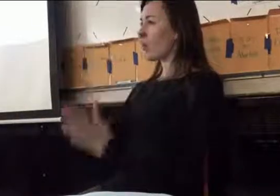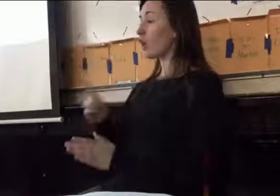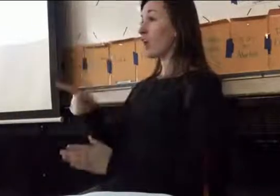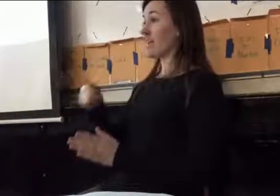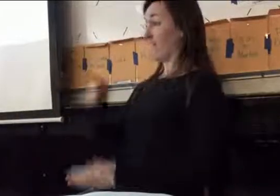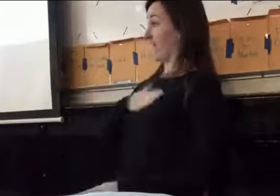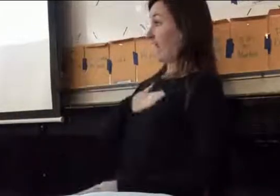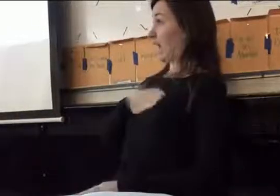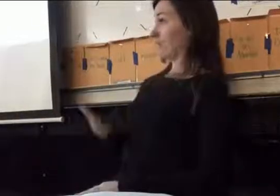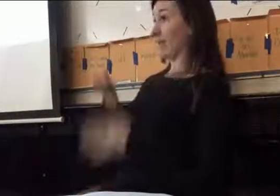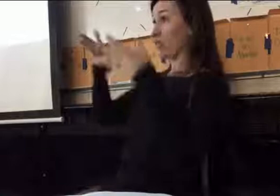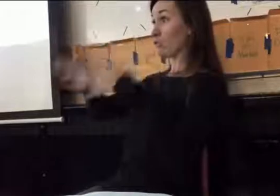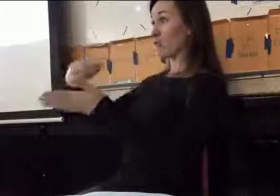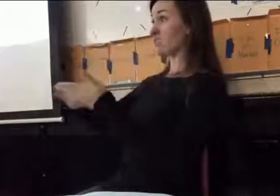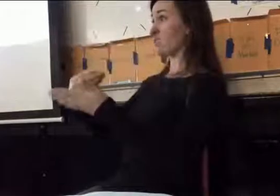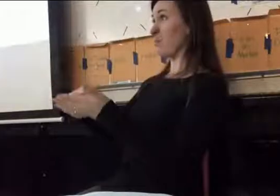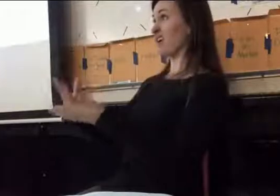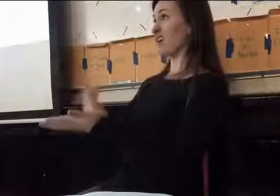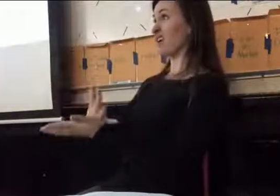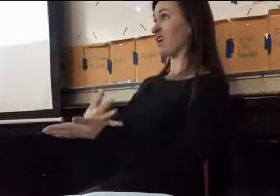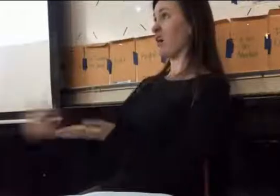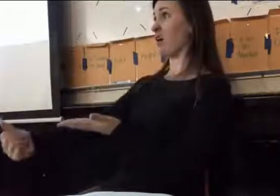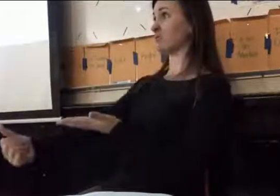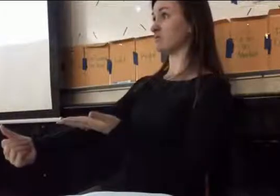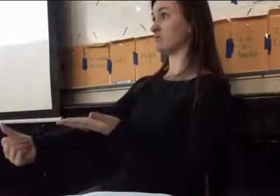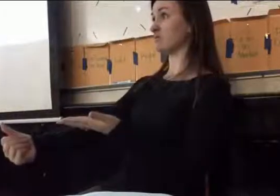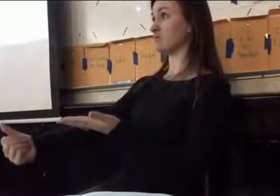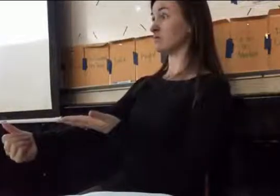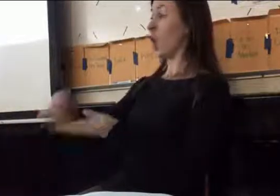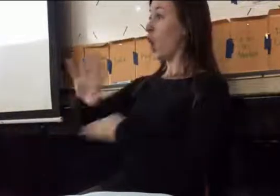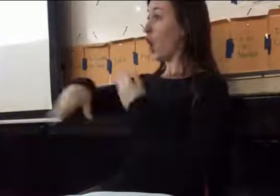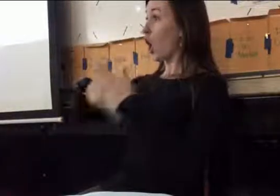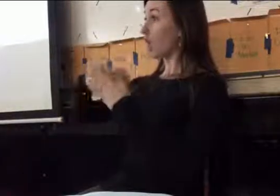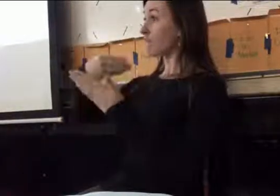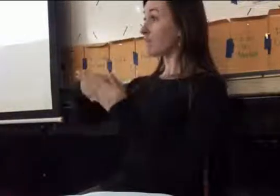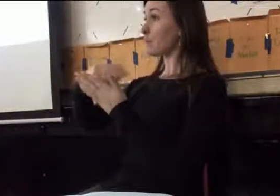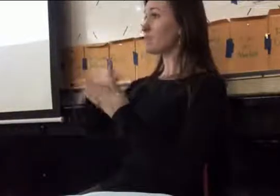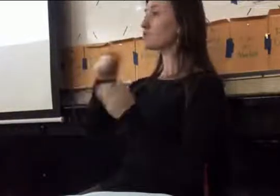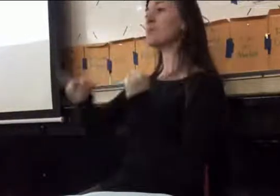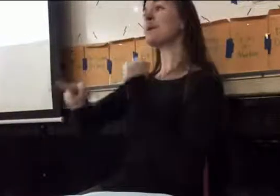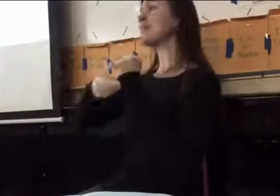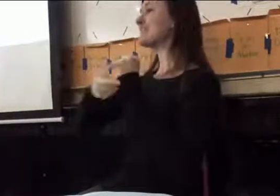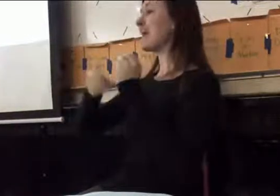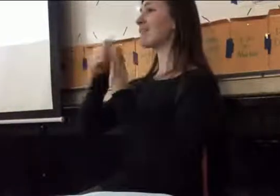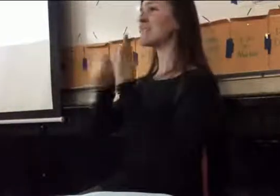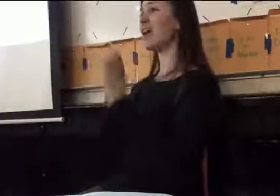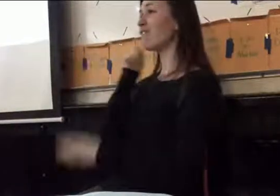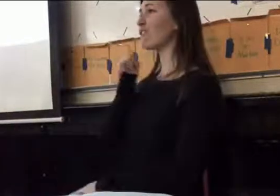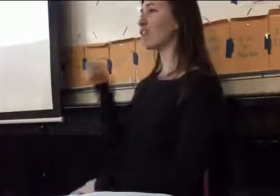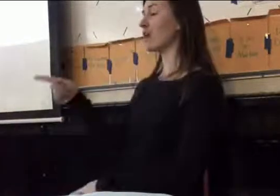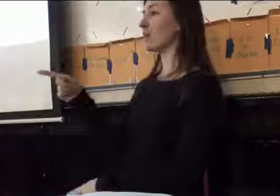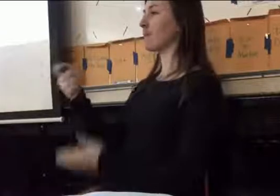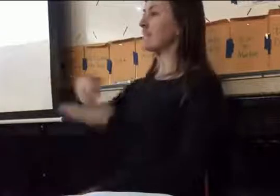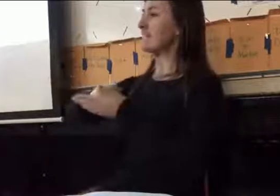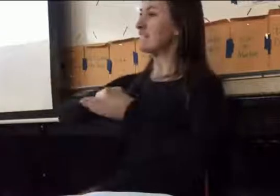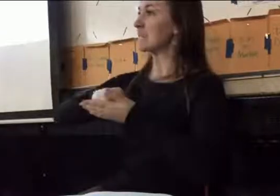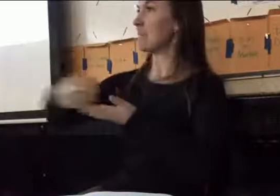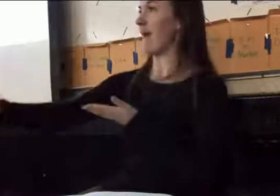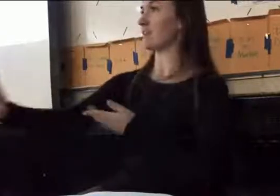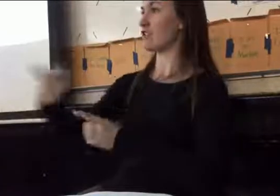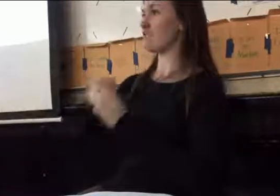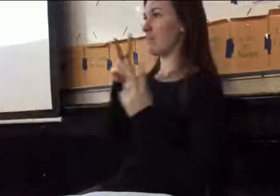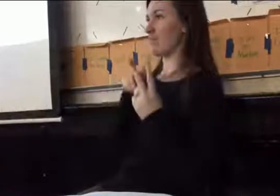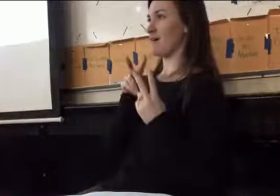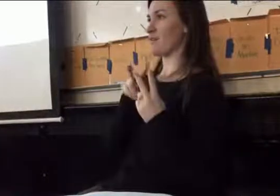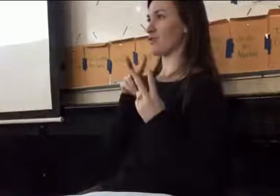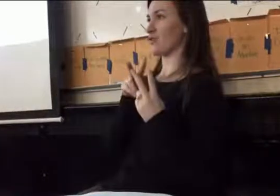money is gone. Turns out that all that money that was supposed to be in this magical savings account had all been spent by this couple.